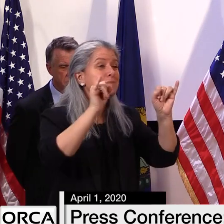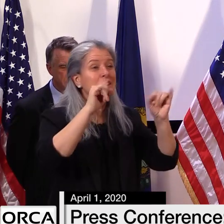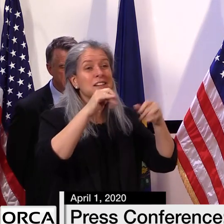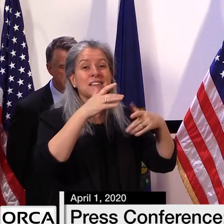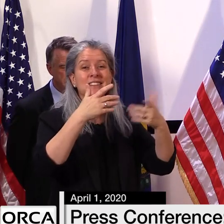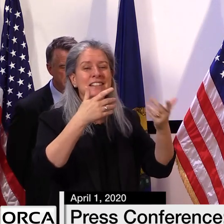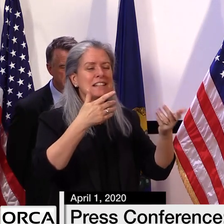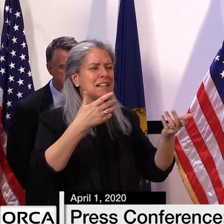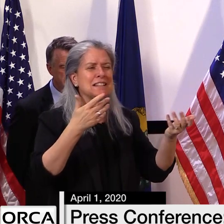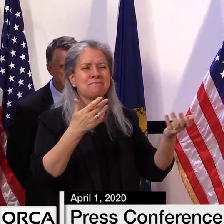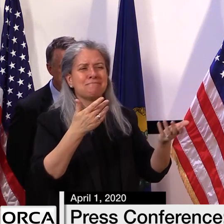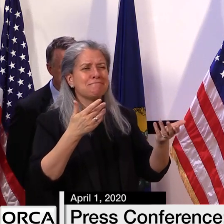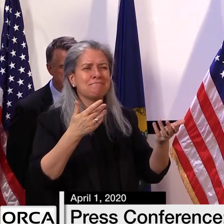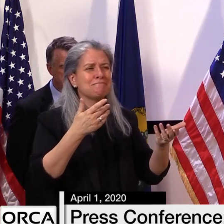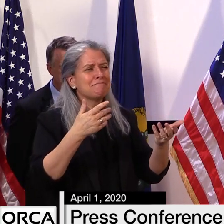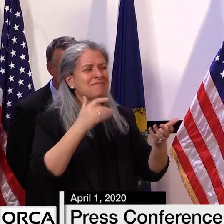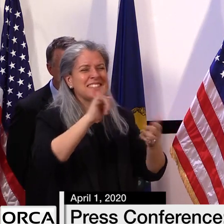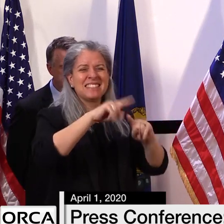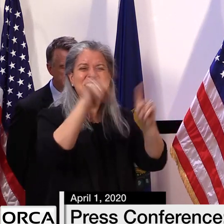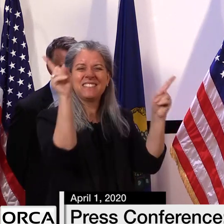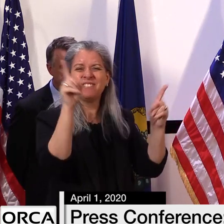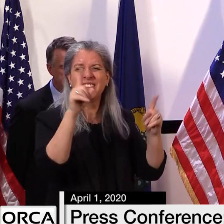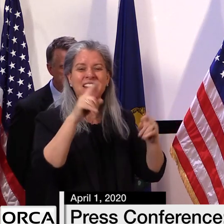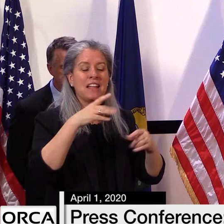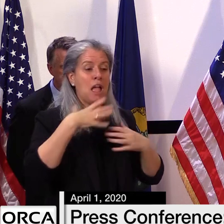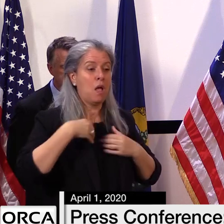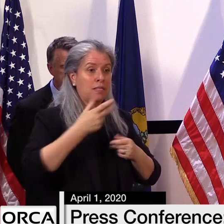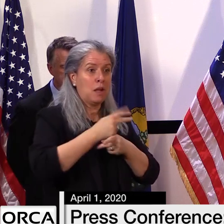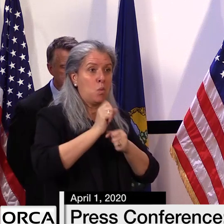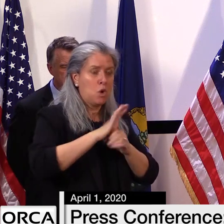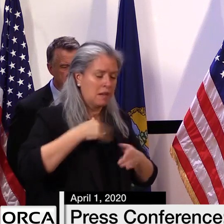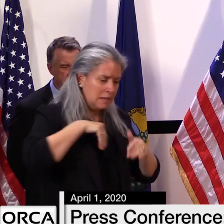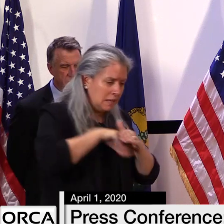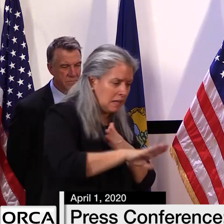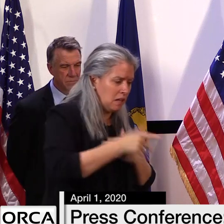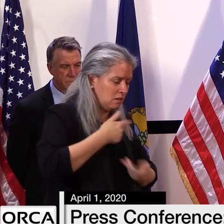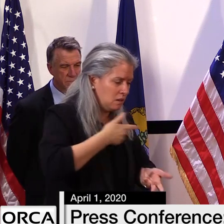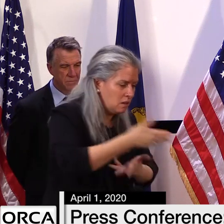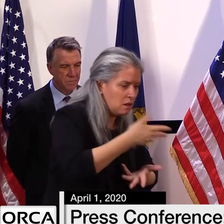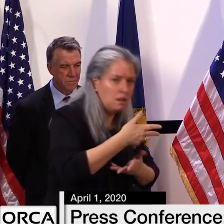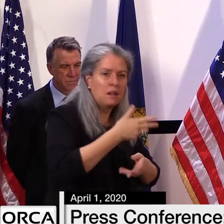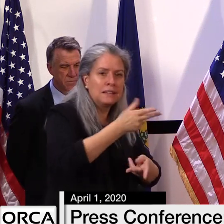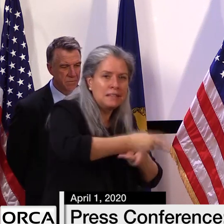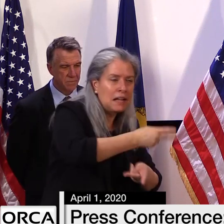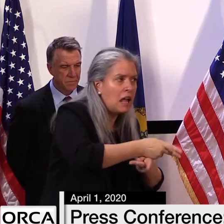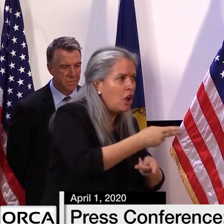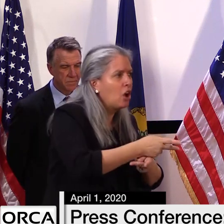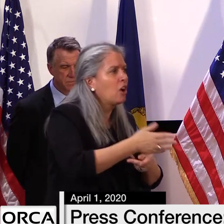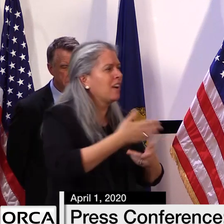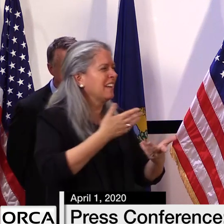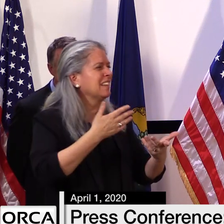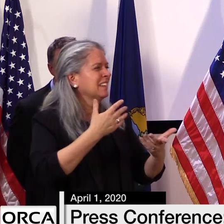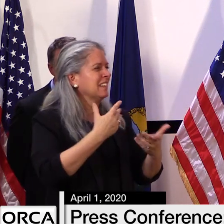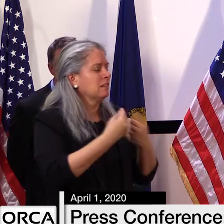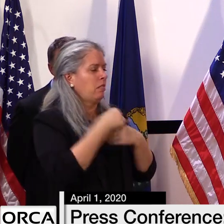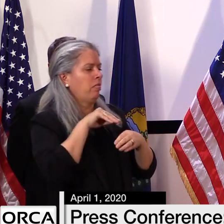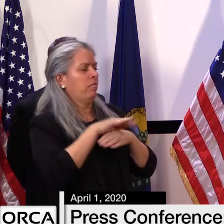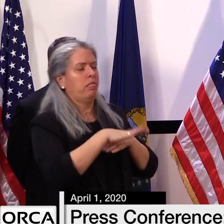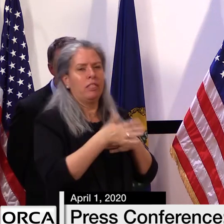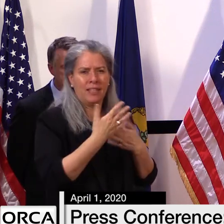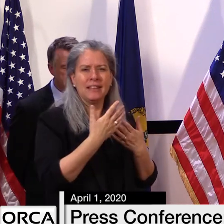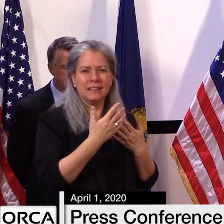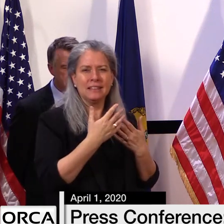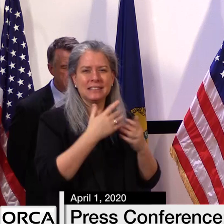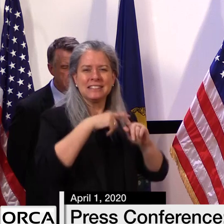apartments, that's usually a very different formula, and it all depends on how that environment